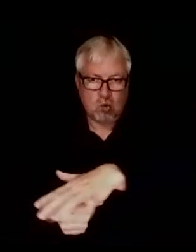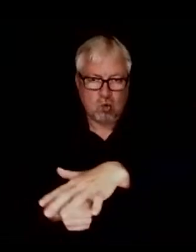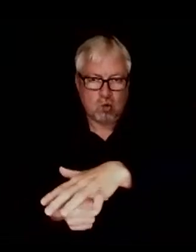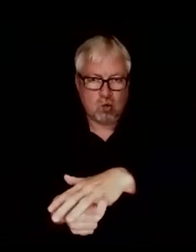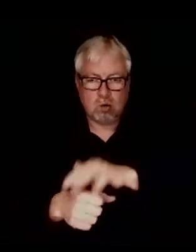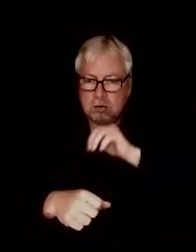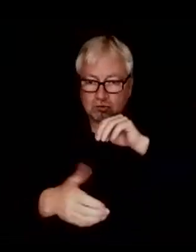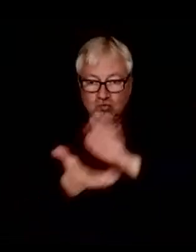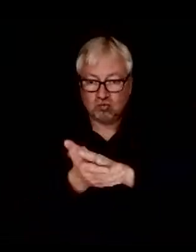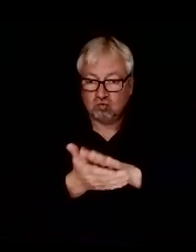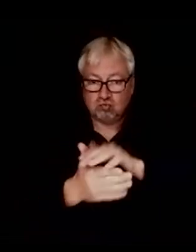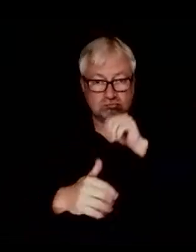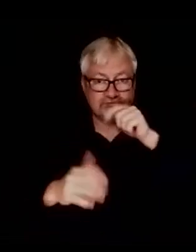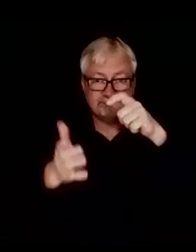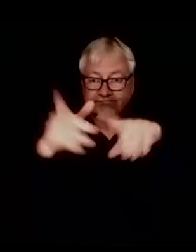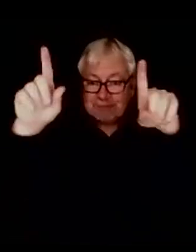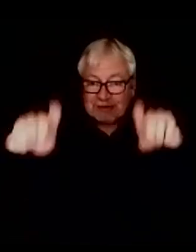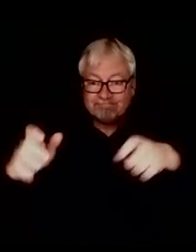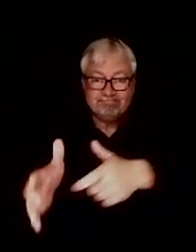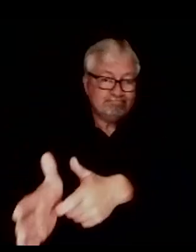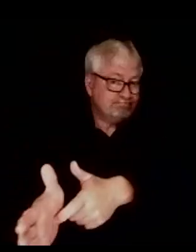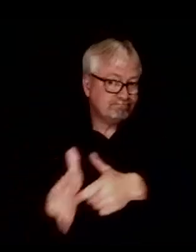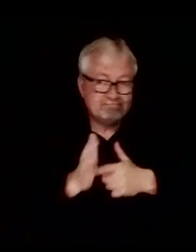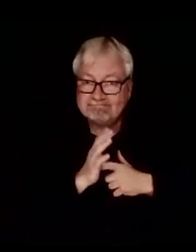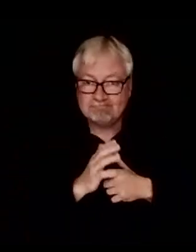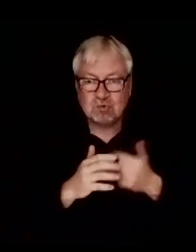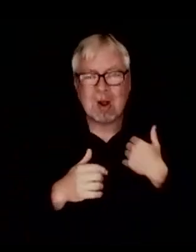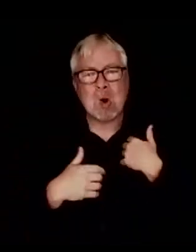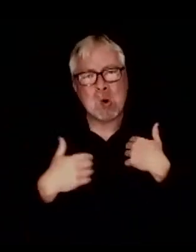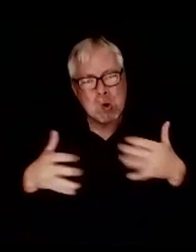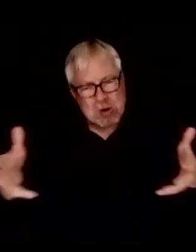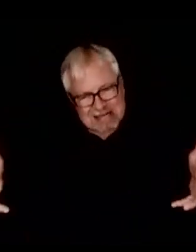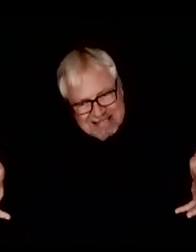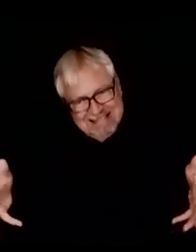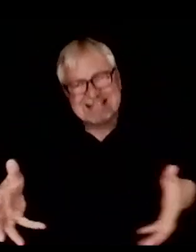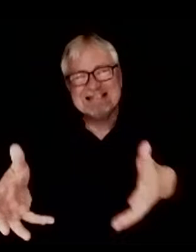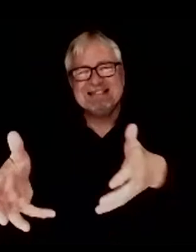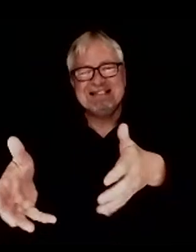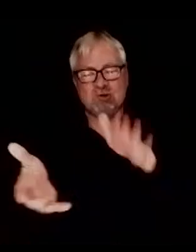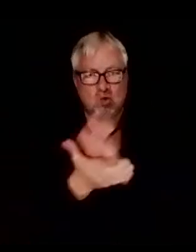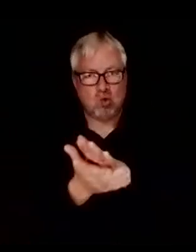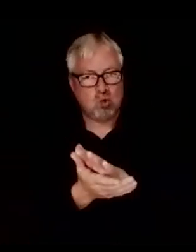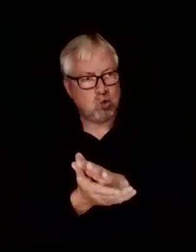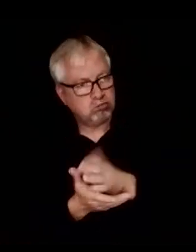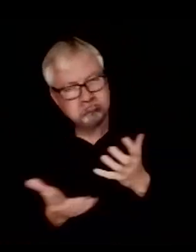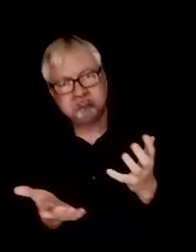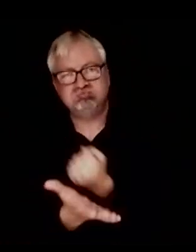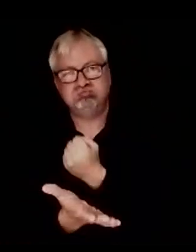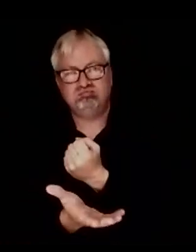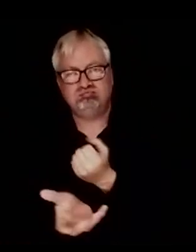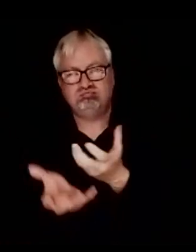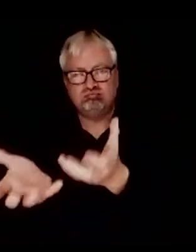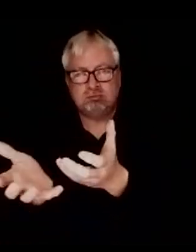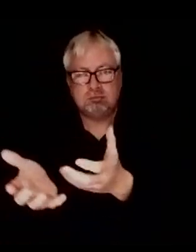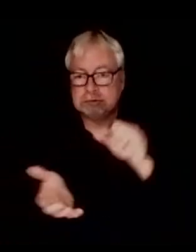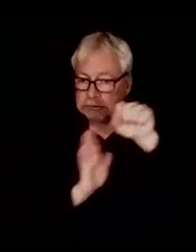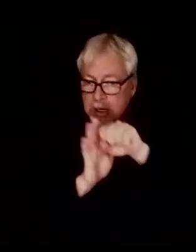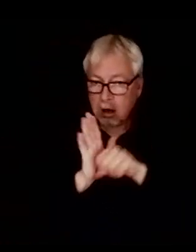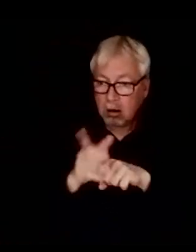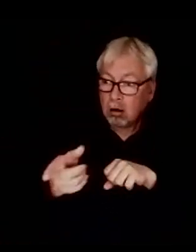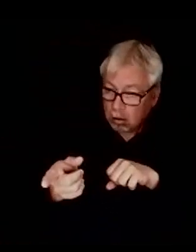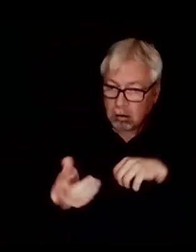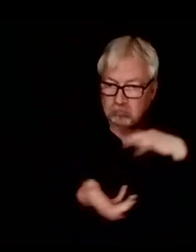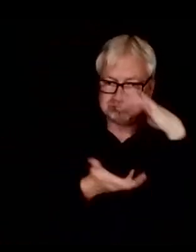encouraging schools to offer this, and we are providing the resources. So how schools decide